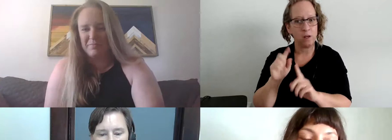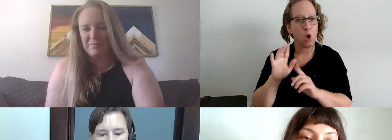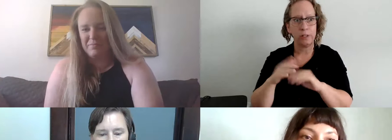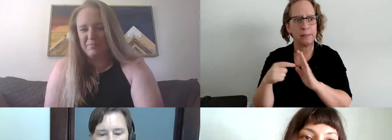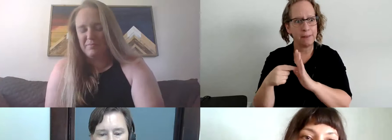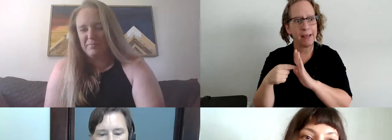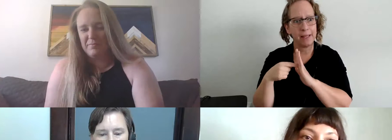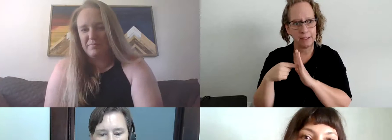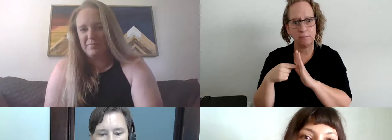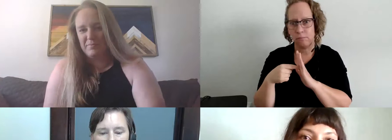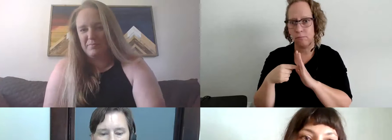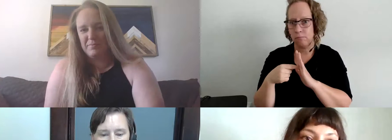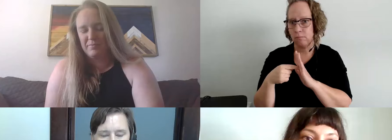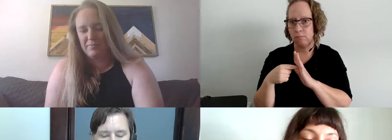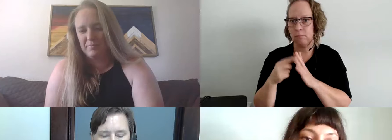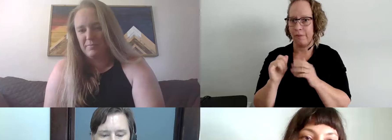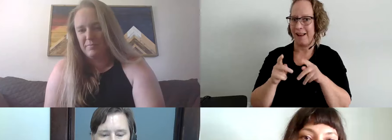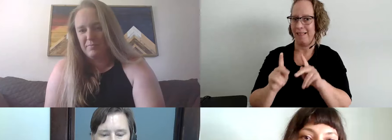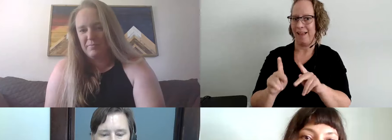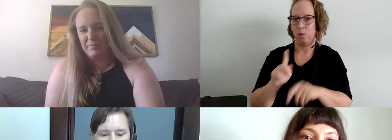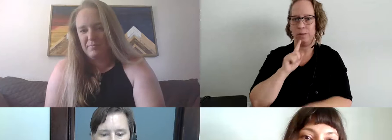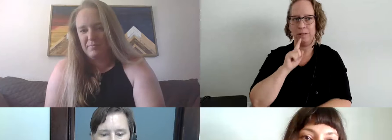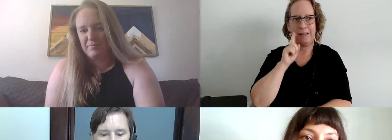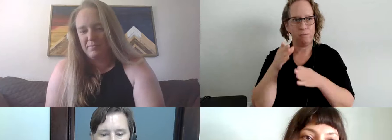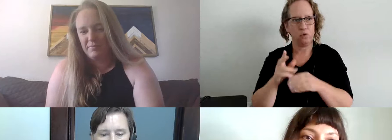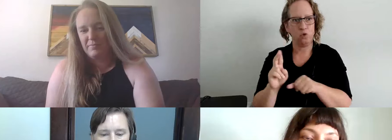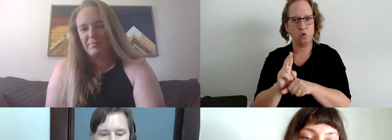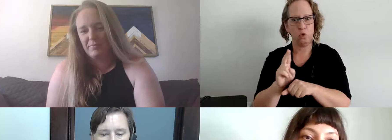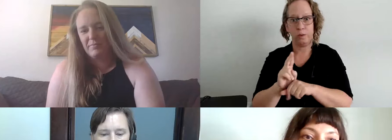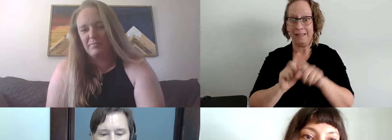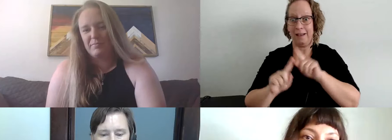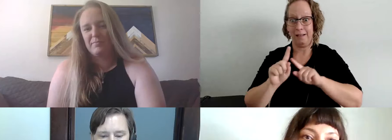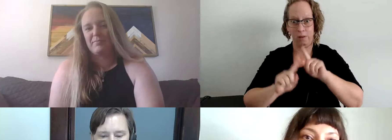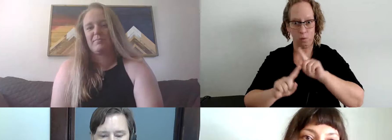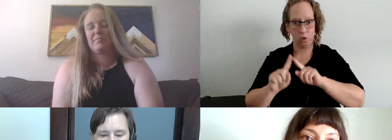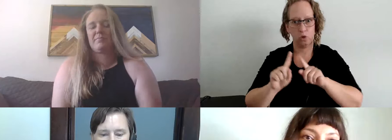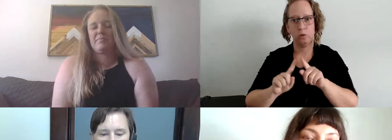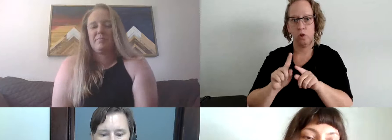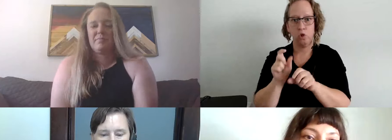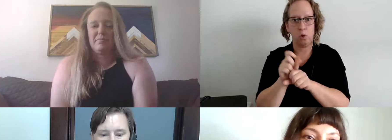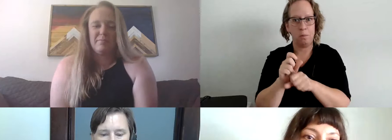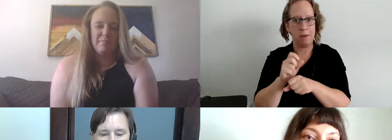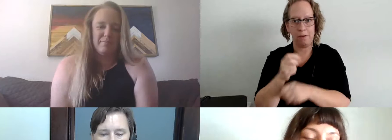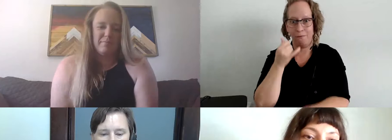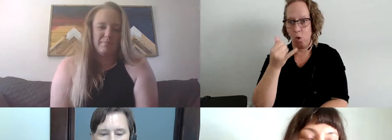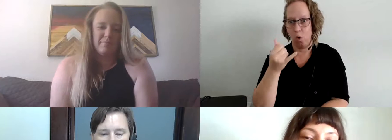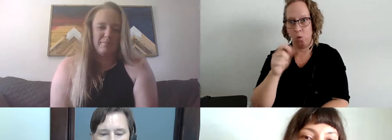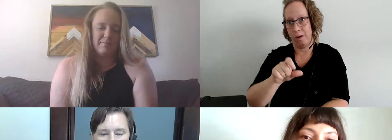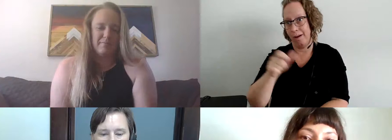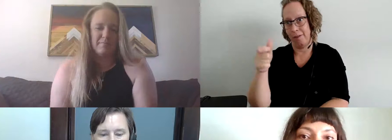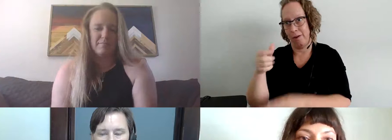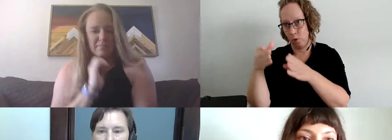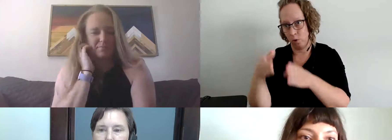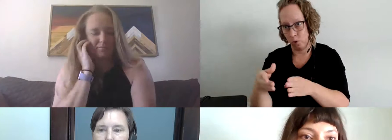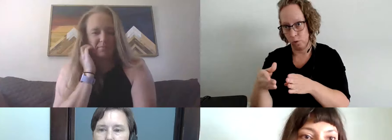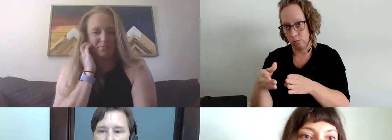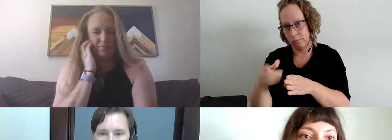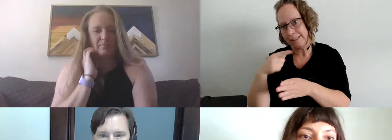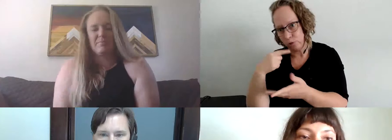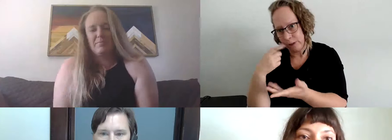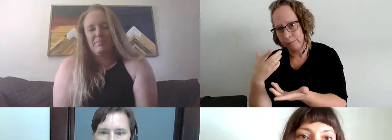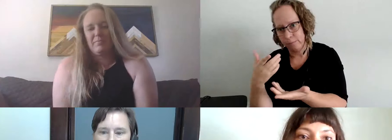demand. And so that allows a deaf person who uses sign language to make a phone call to someone who is